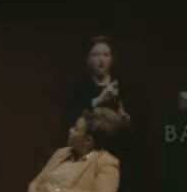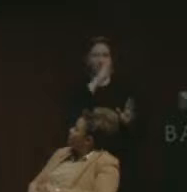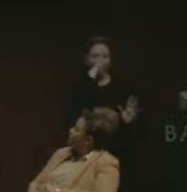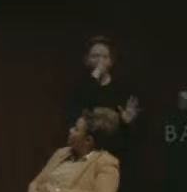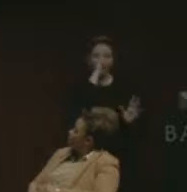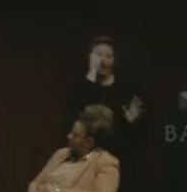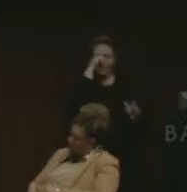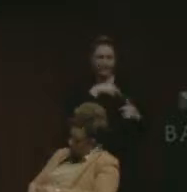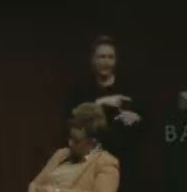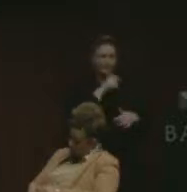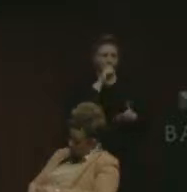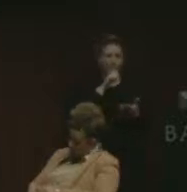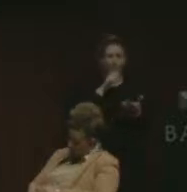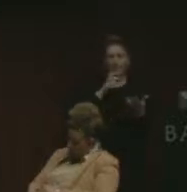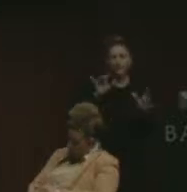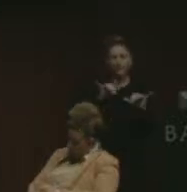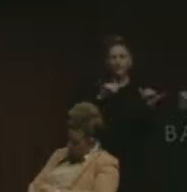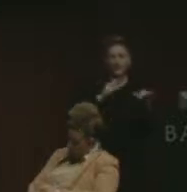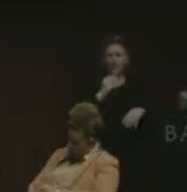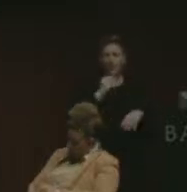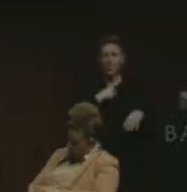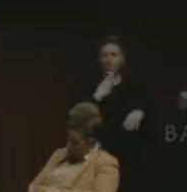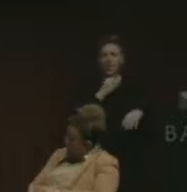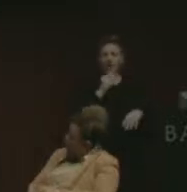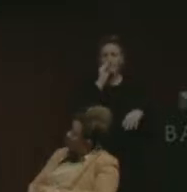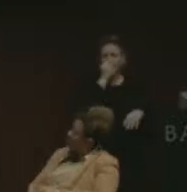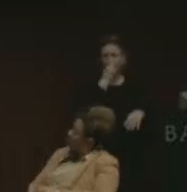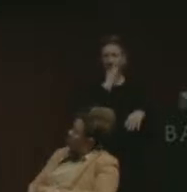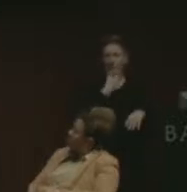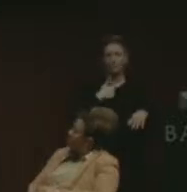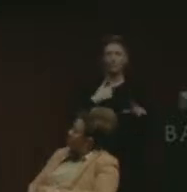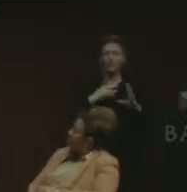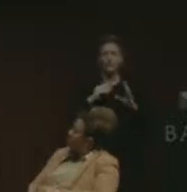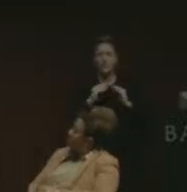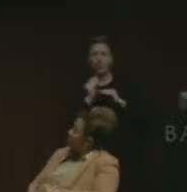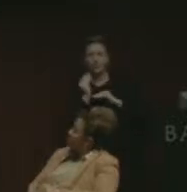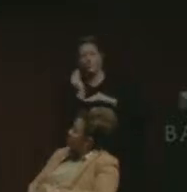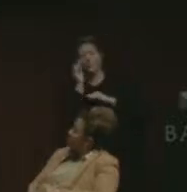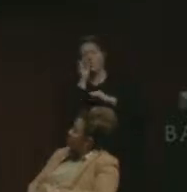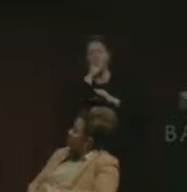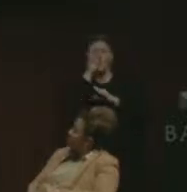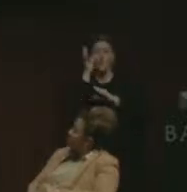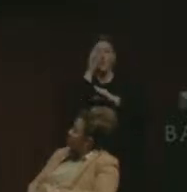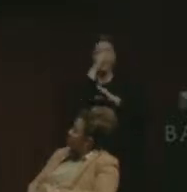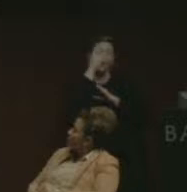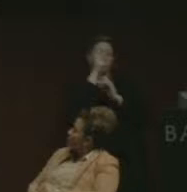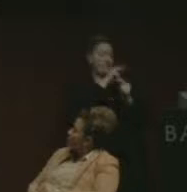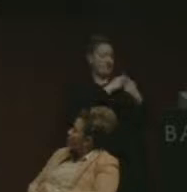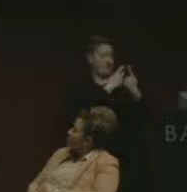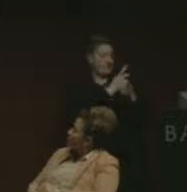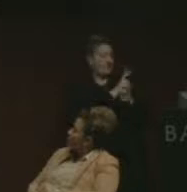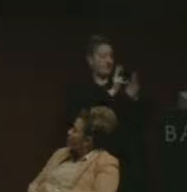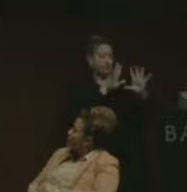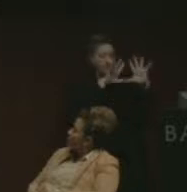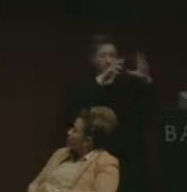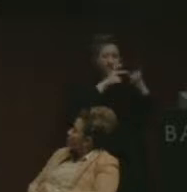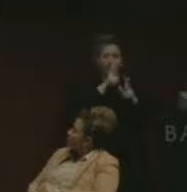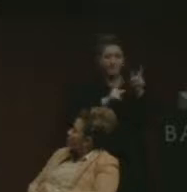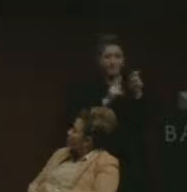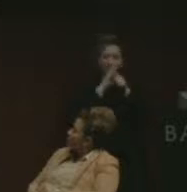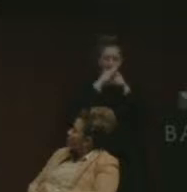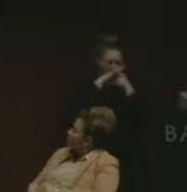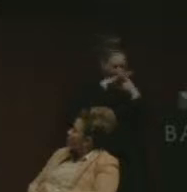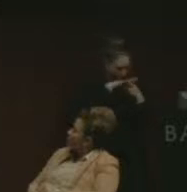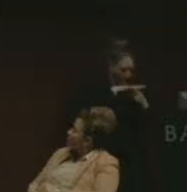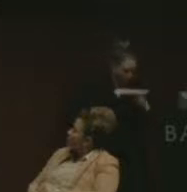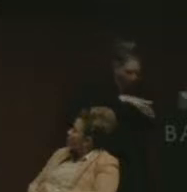the wildflowers that grow in this land. We carry with us the history of our people who have been through the oppression of those